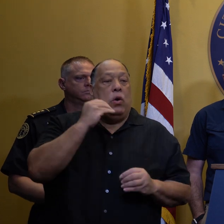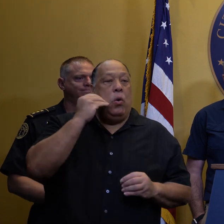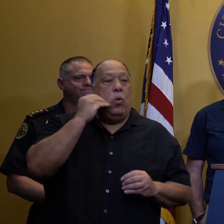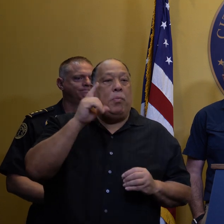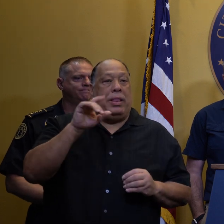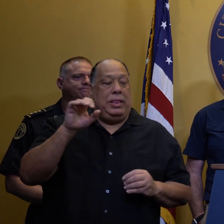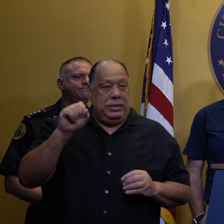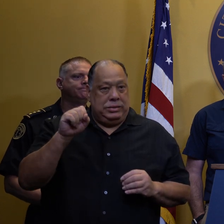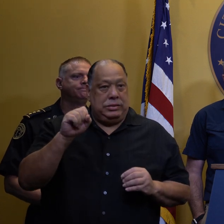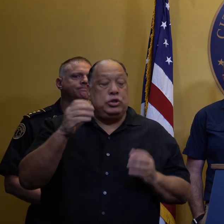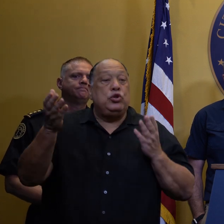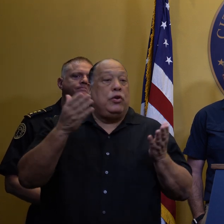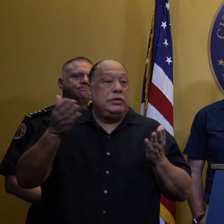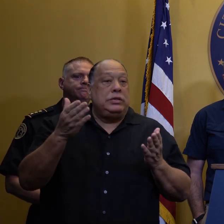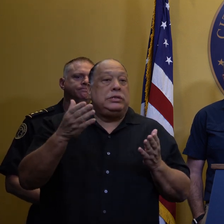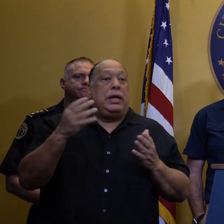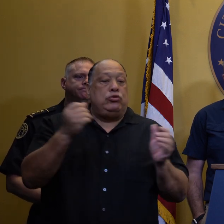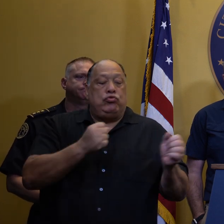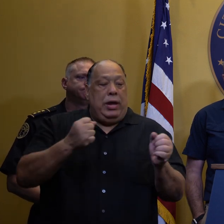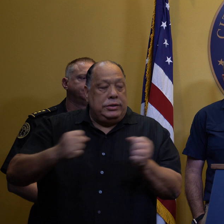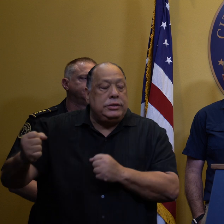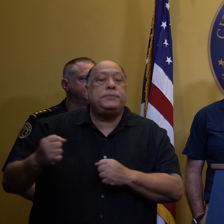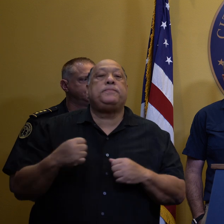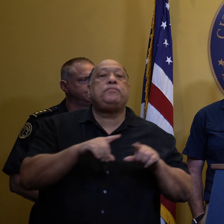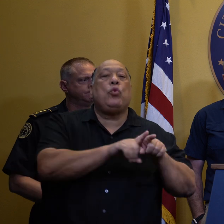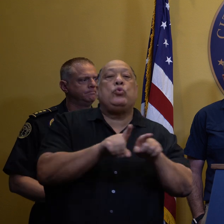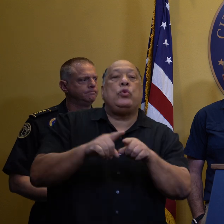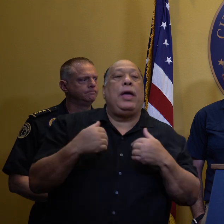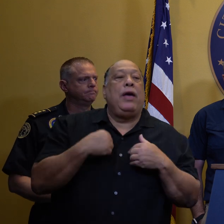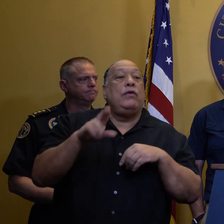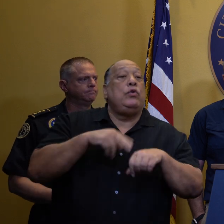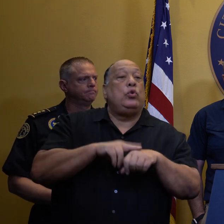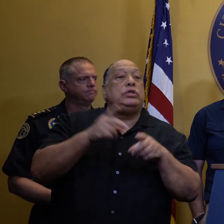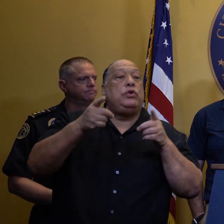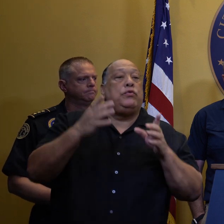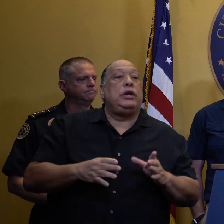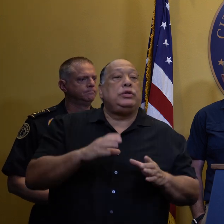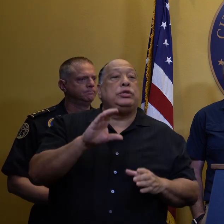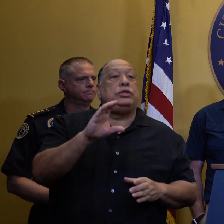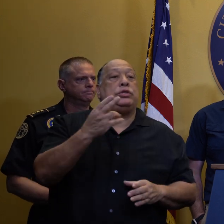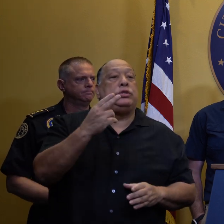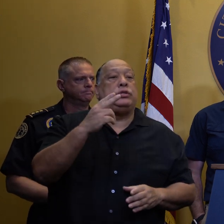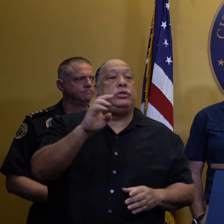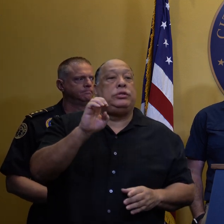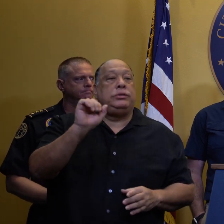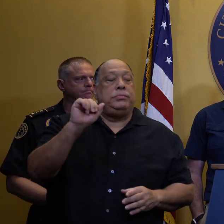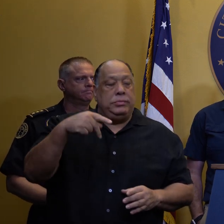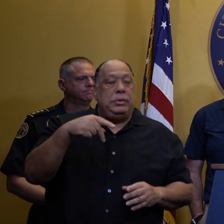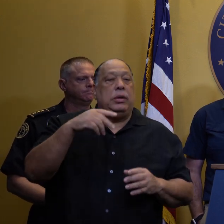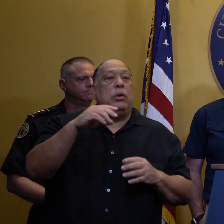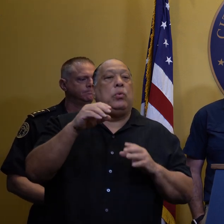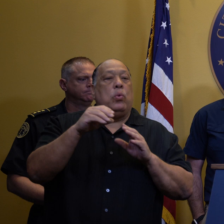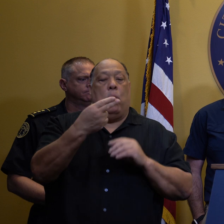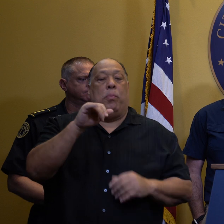Homeless Services and Strategy. We also have, of course, our Director Chief of Public Safety and Homeland Security